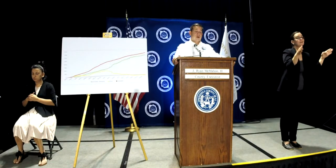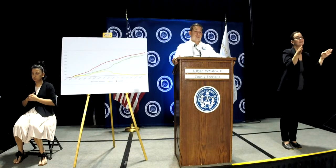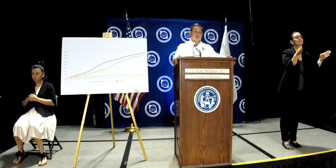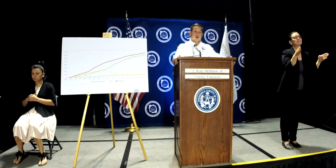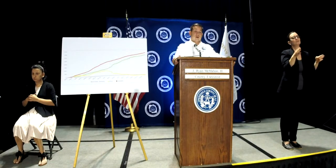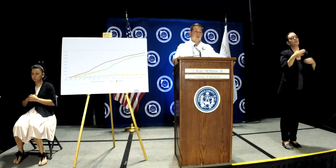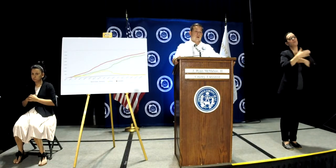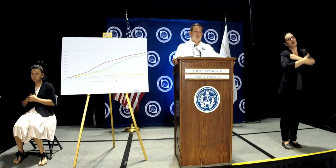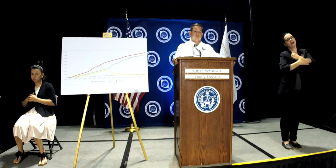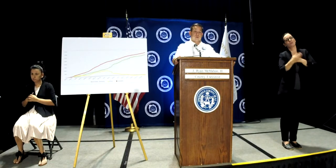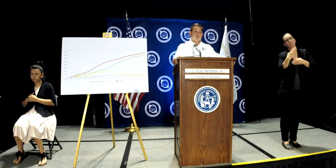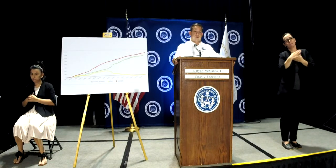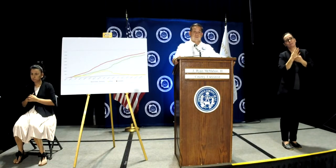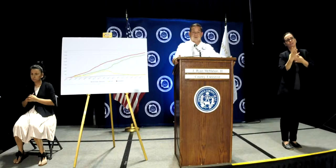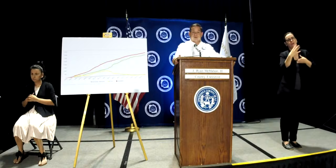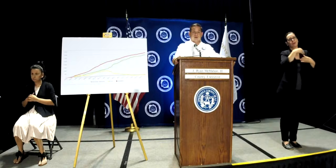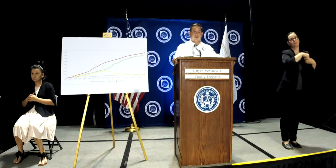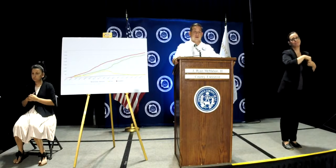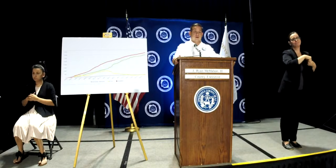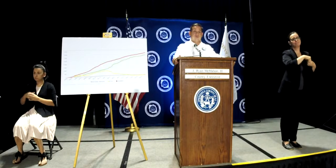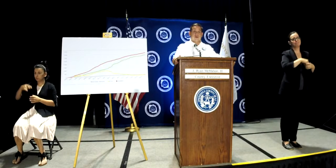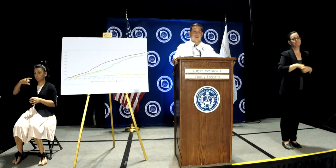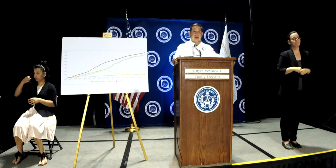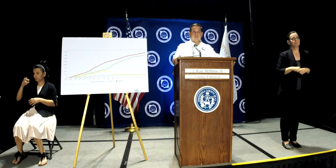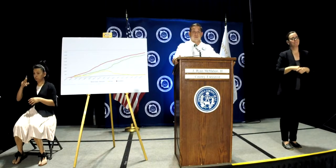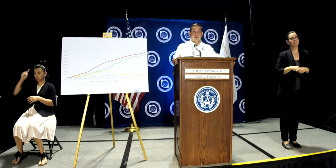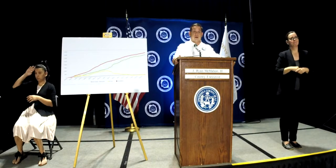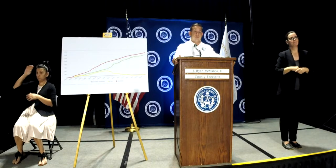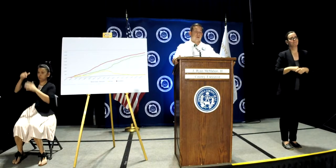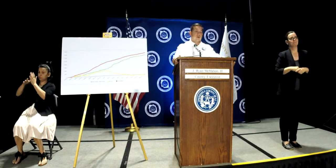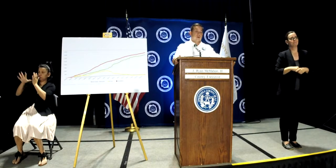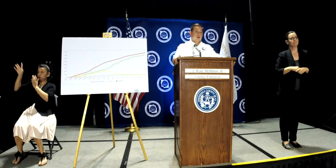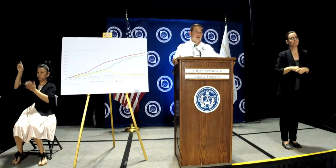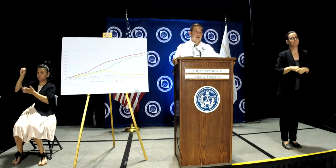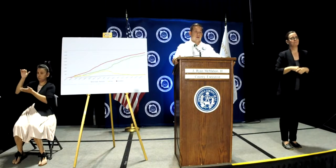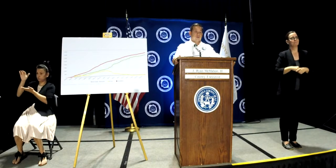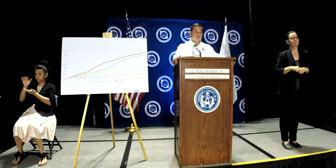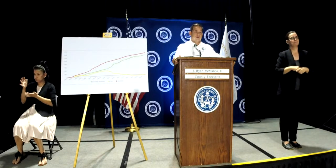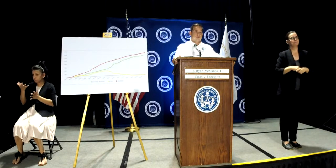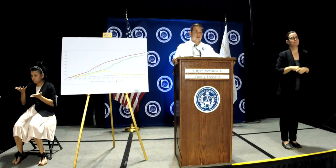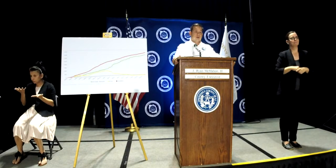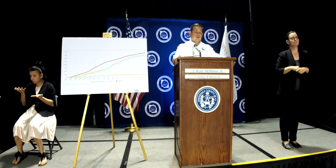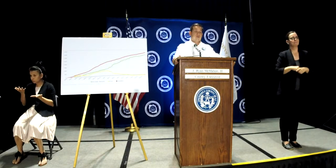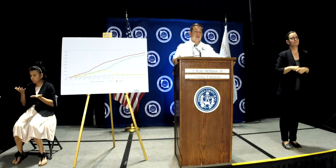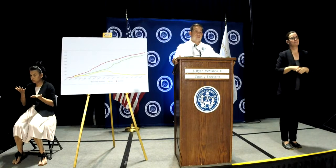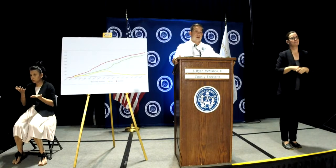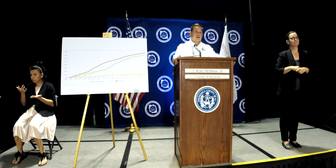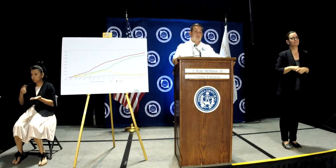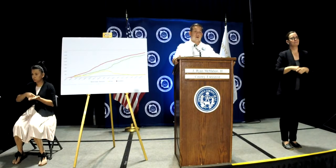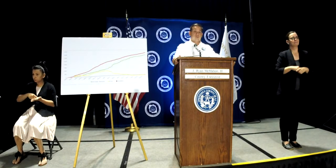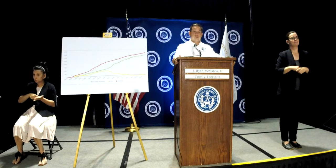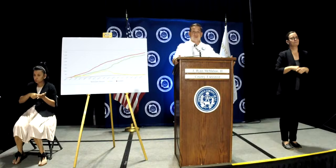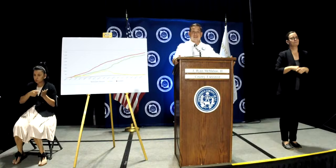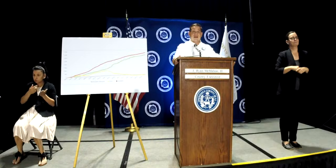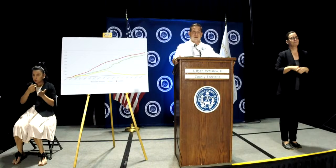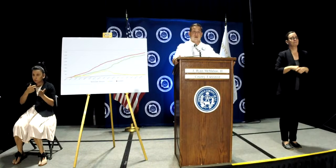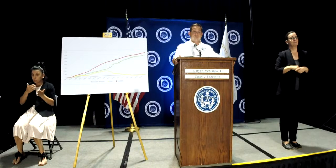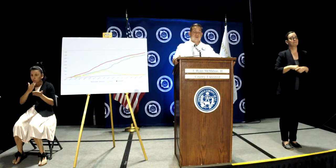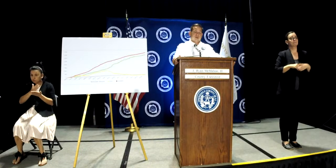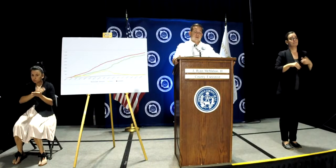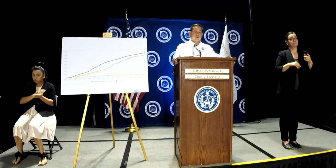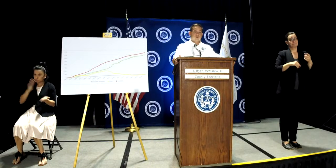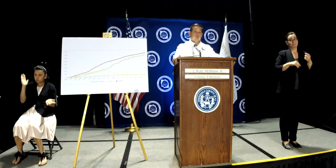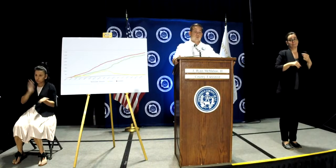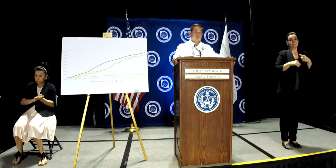government. I saw the White House put a bigger number on the table. I don't know if anything happened with that, but even if that number comes through and it's not